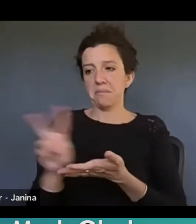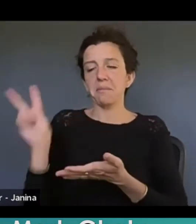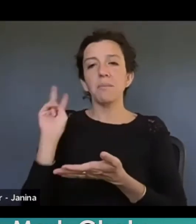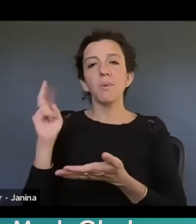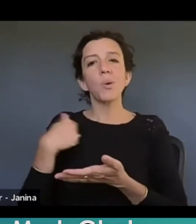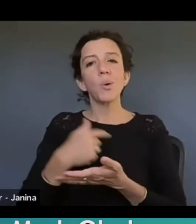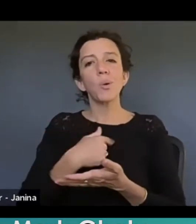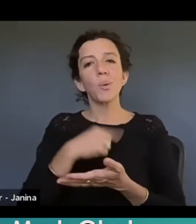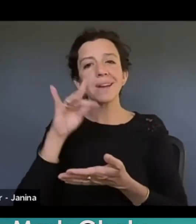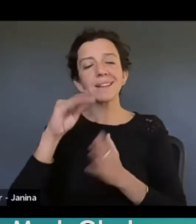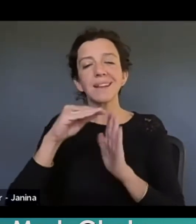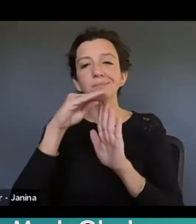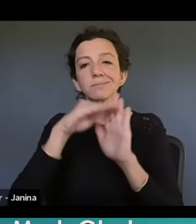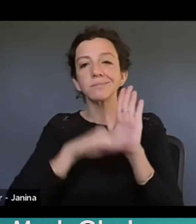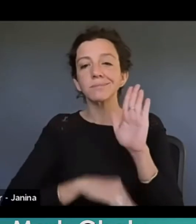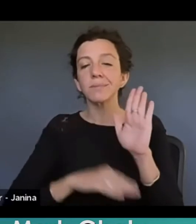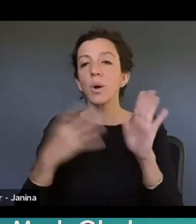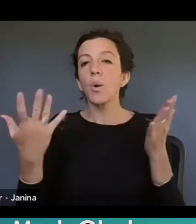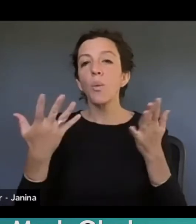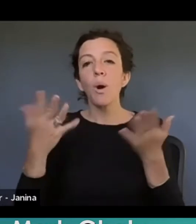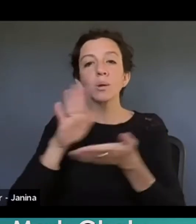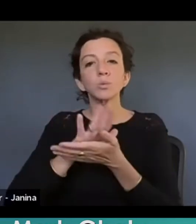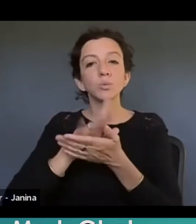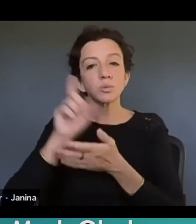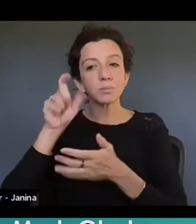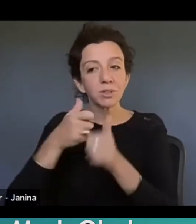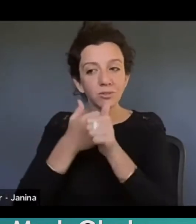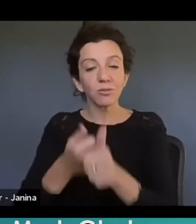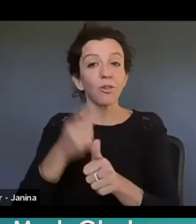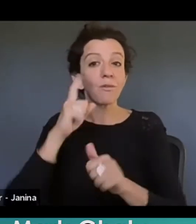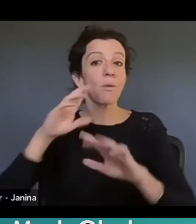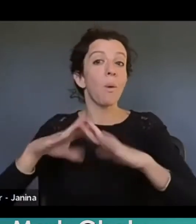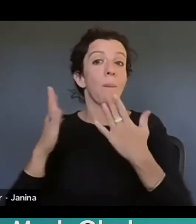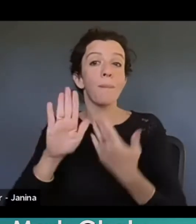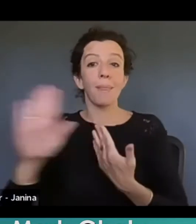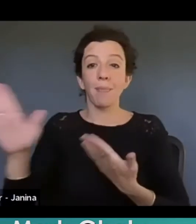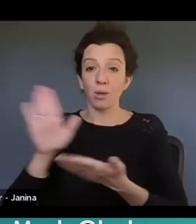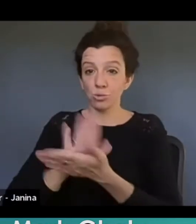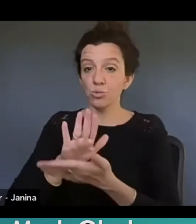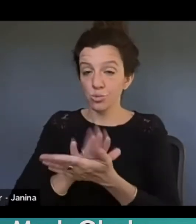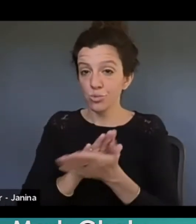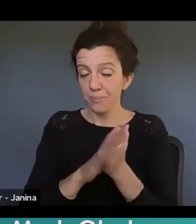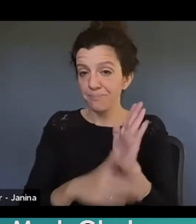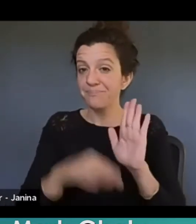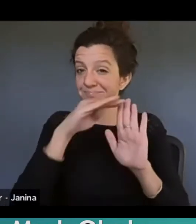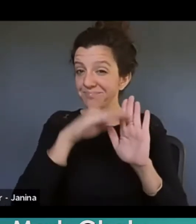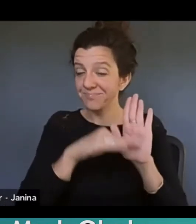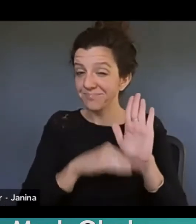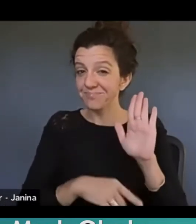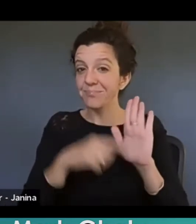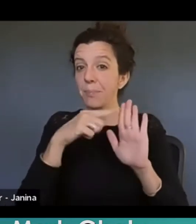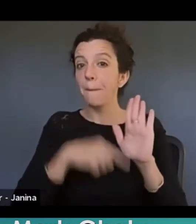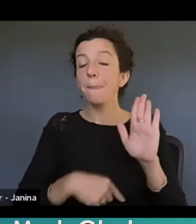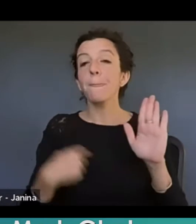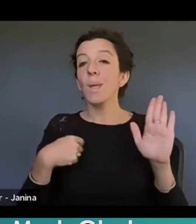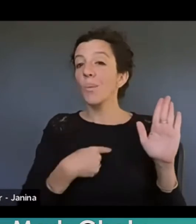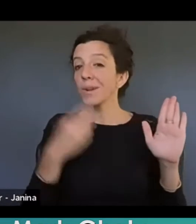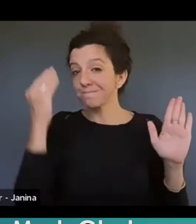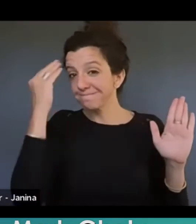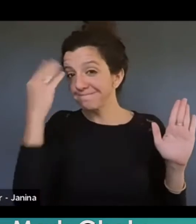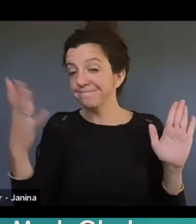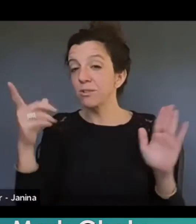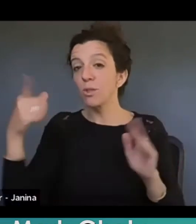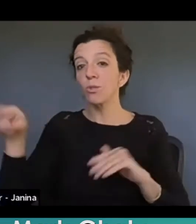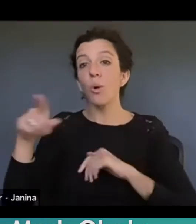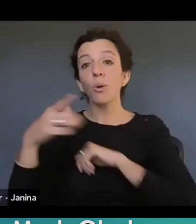framework for schools in California. And in that framework, we did say that counties that are on our monitoring list and schools within those counties